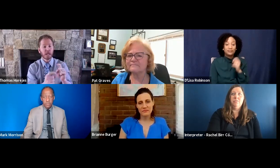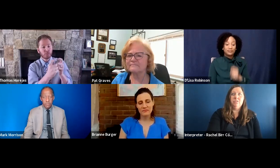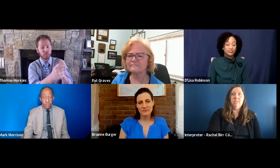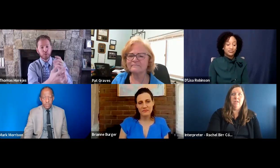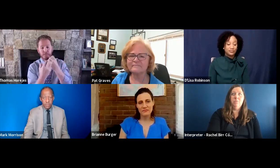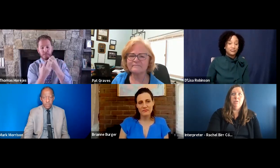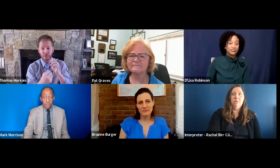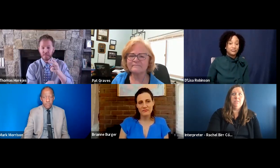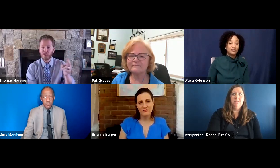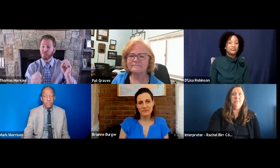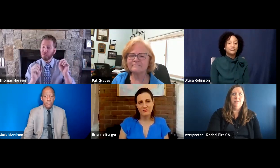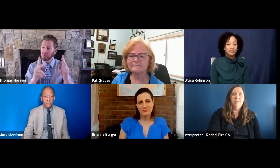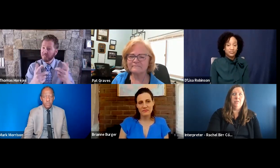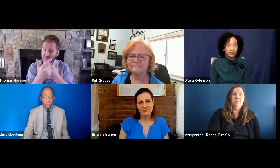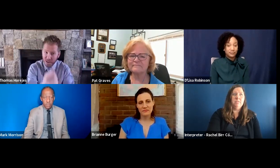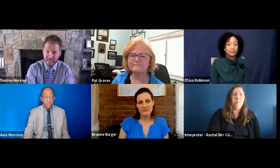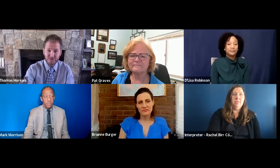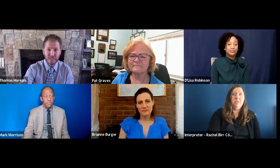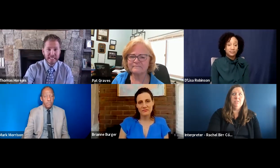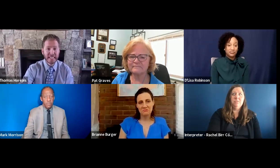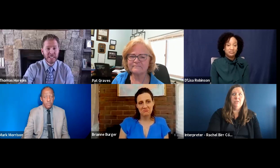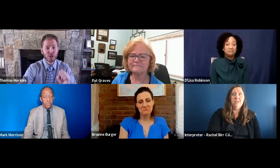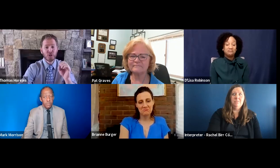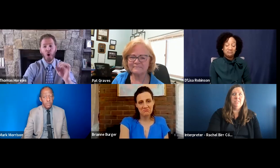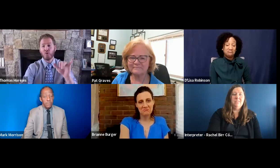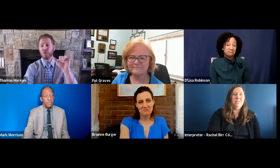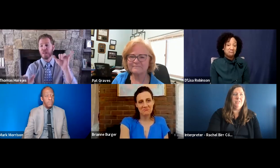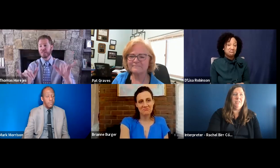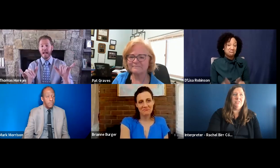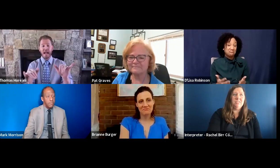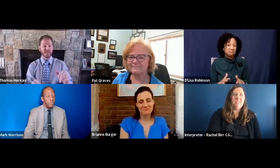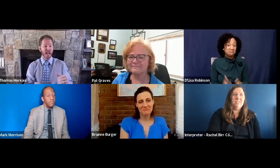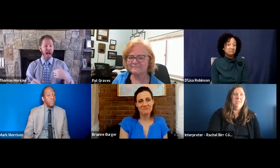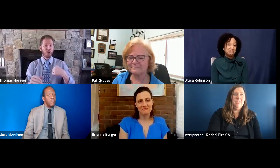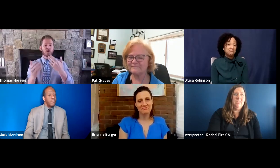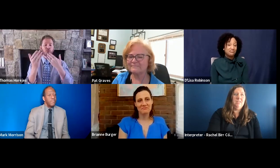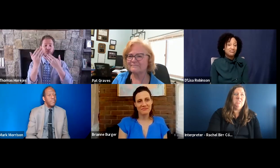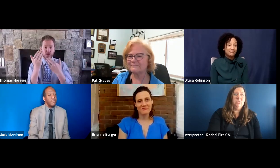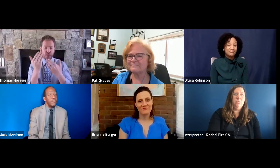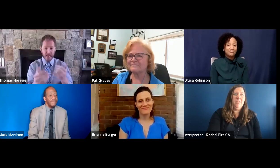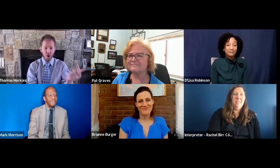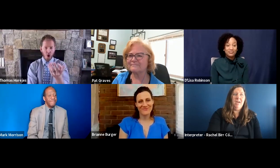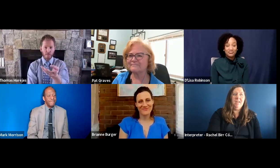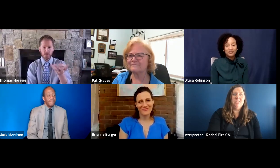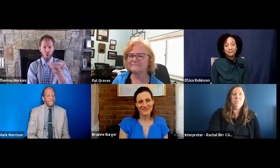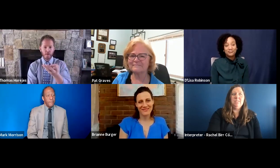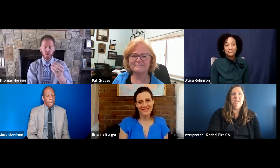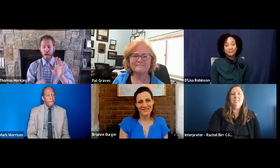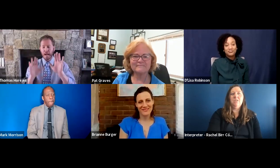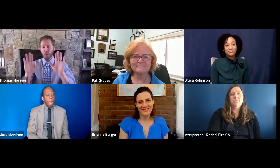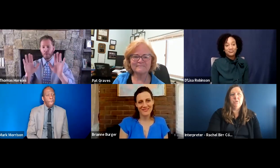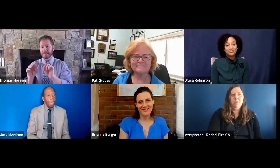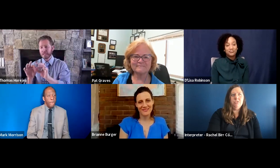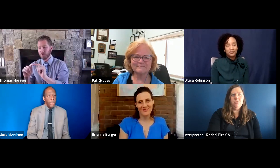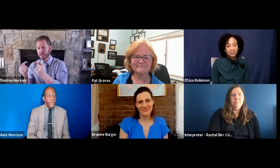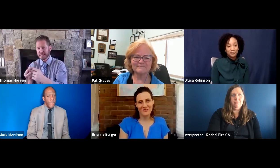And then diversity and equity amongst the deaf and hard of hearing employees in the workplace, also 39%. Very interesting. So with that, I just want to say